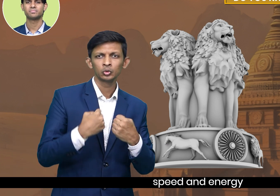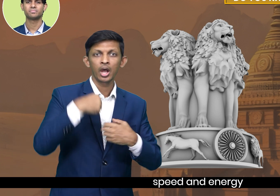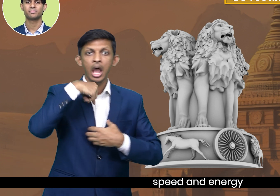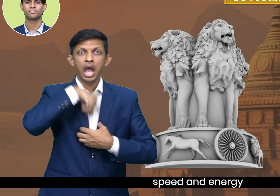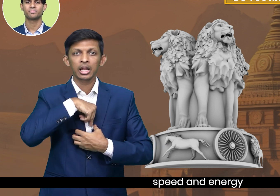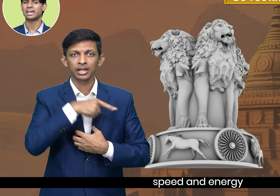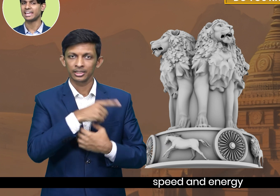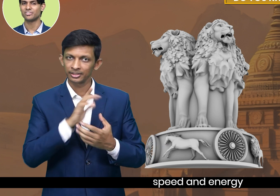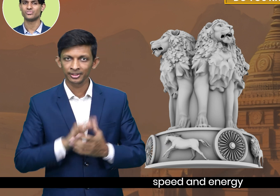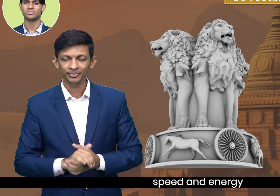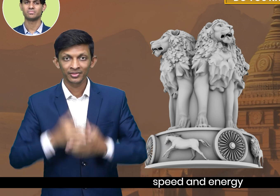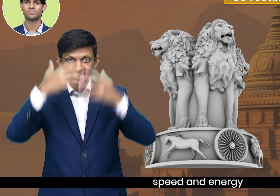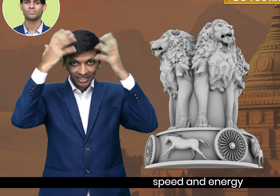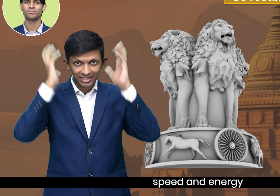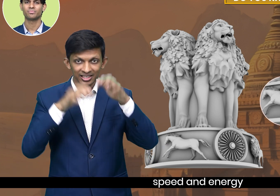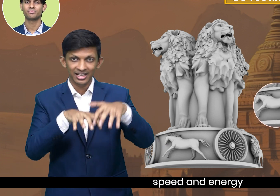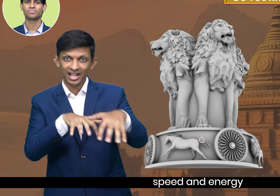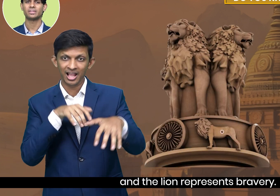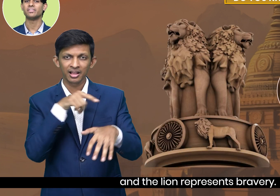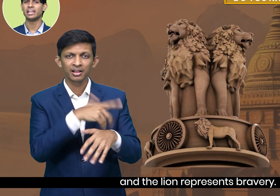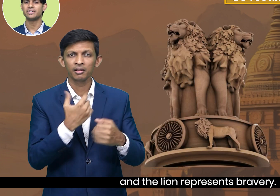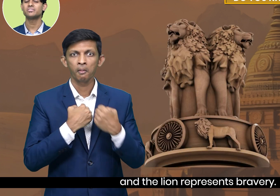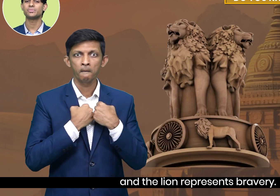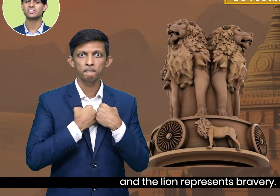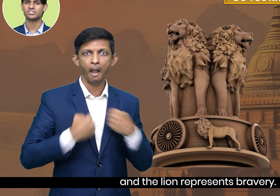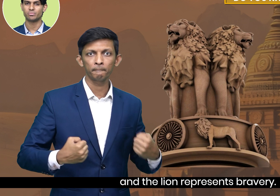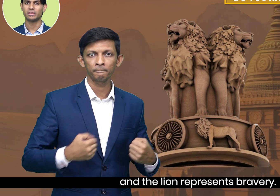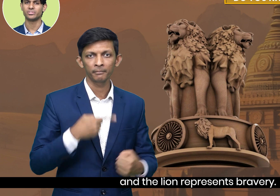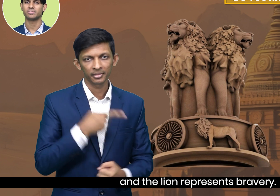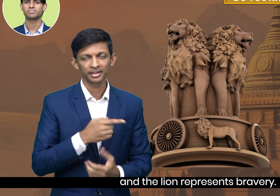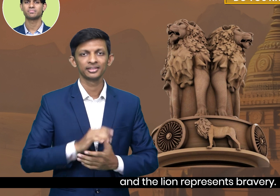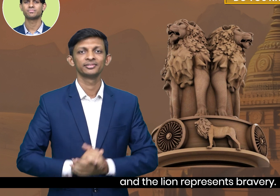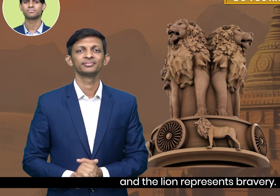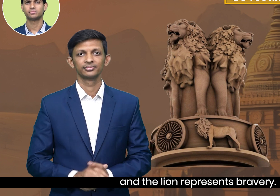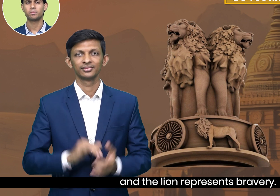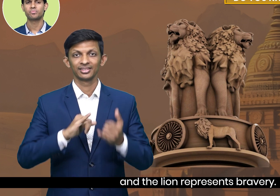speed, and energy. And the lion represents bravery.